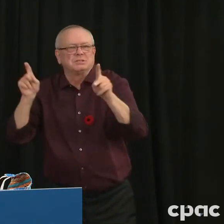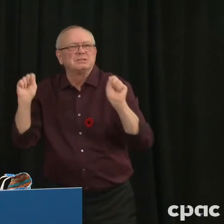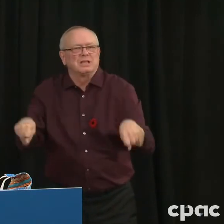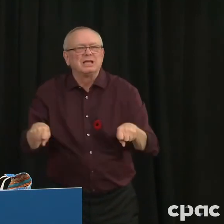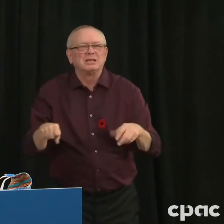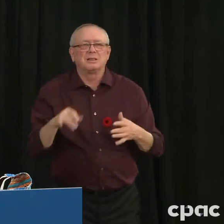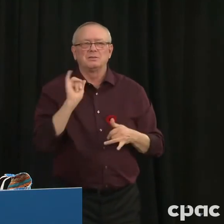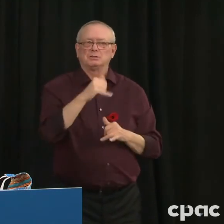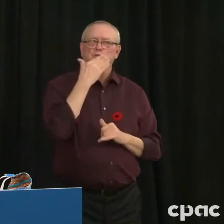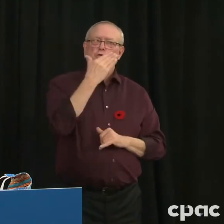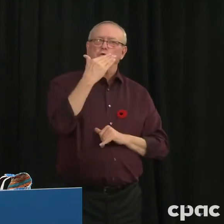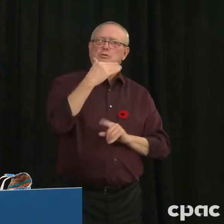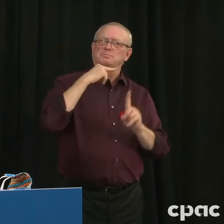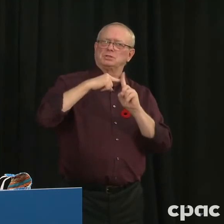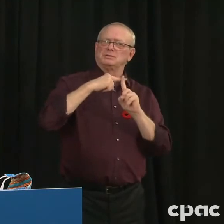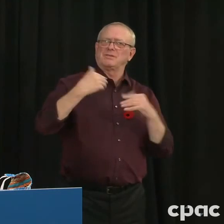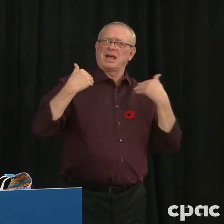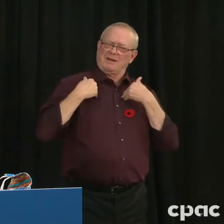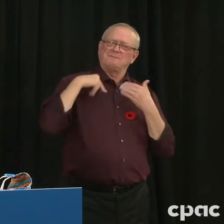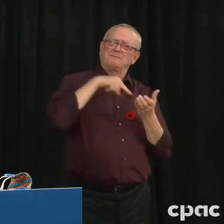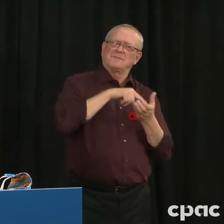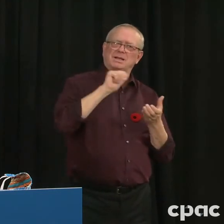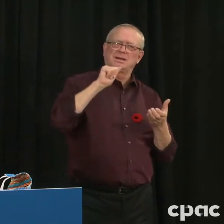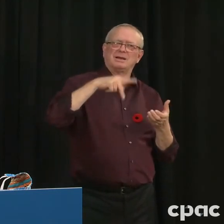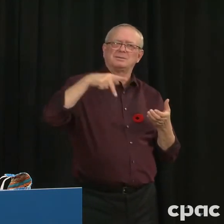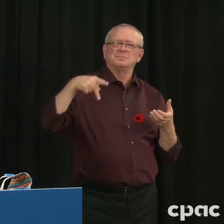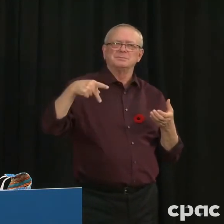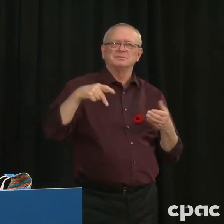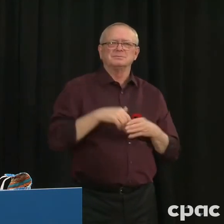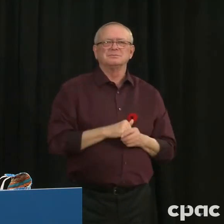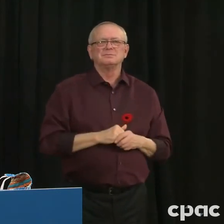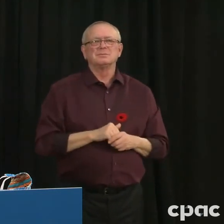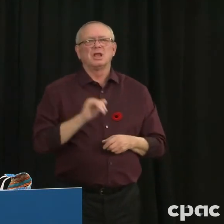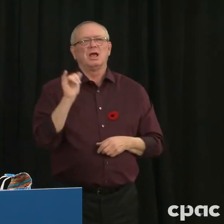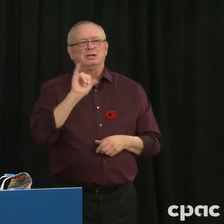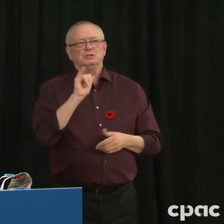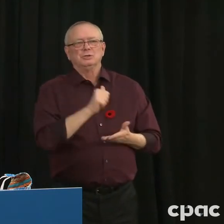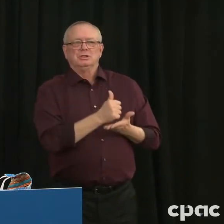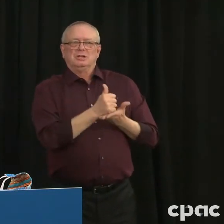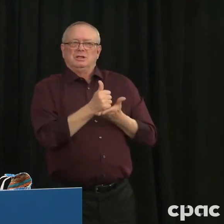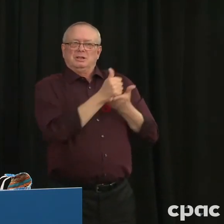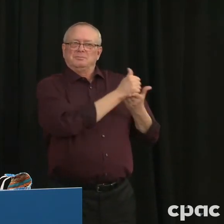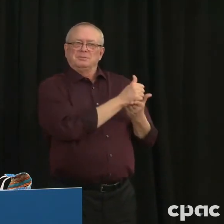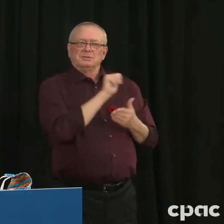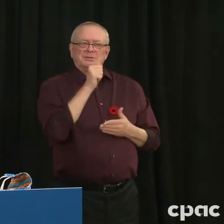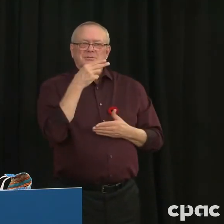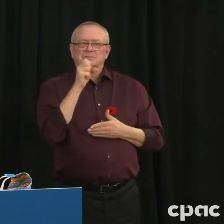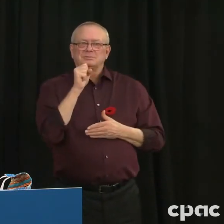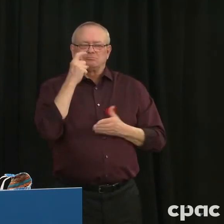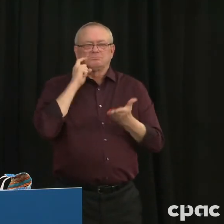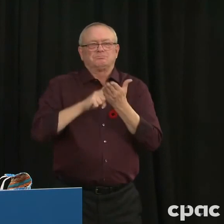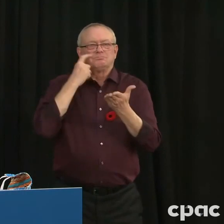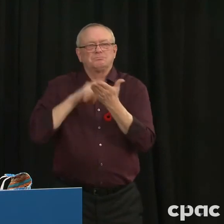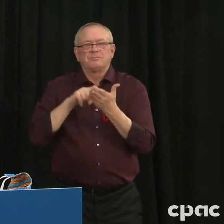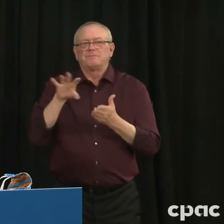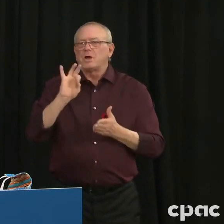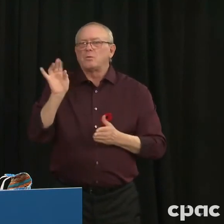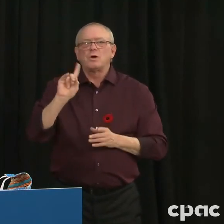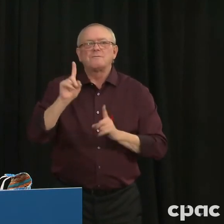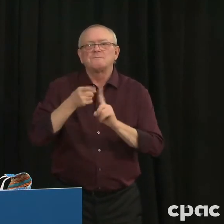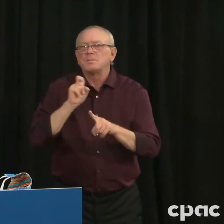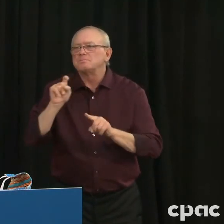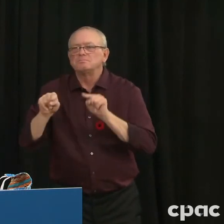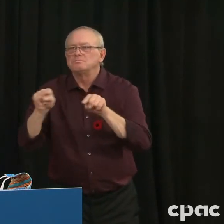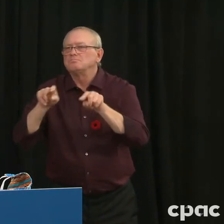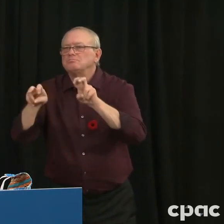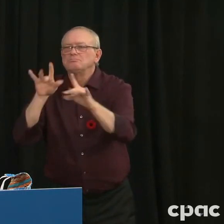so of cases where we don't yet know where they've been exposed. Operator, could you put through the next caller, please? Yes,